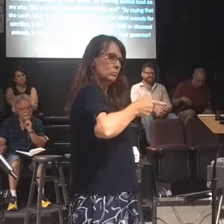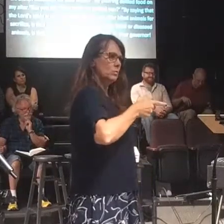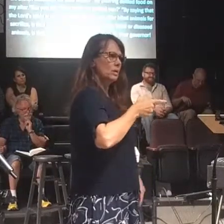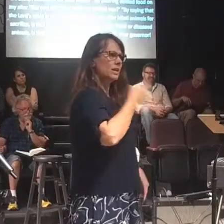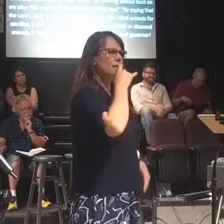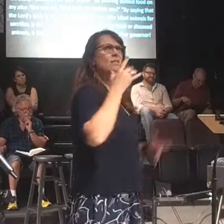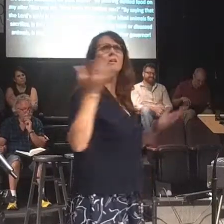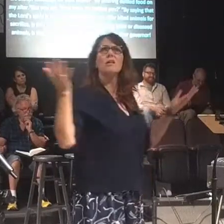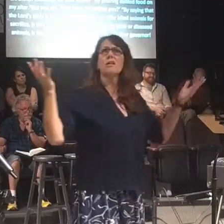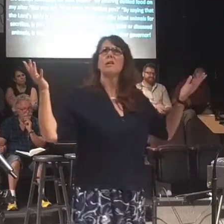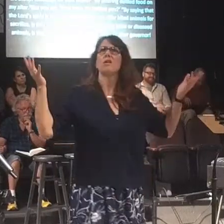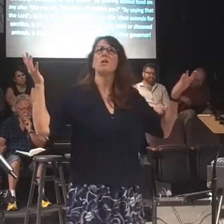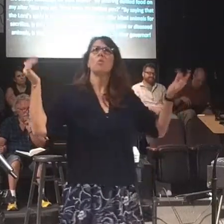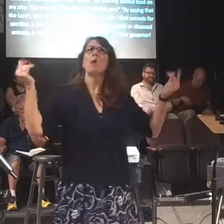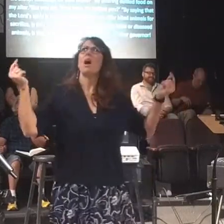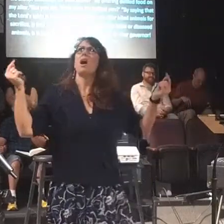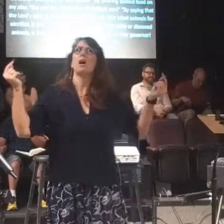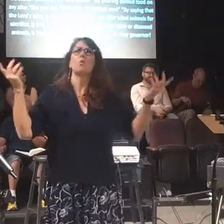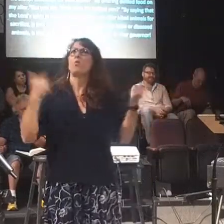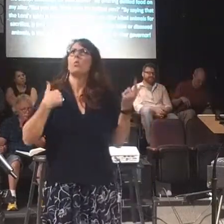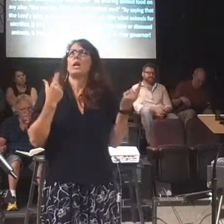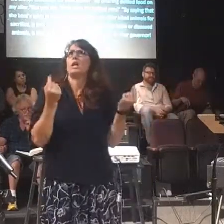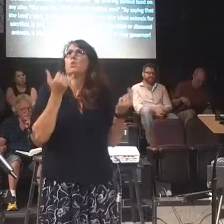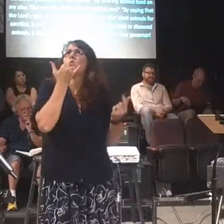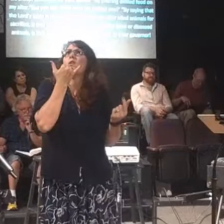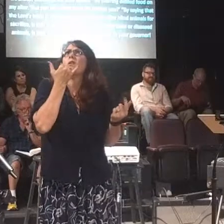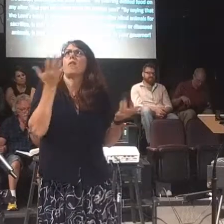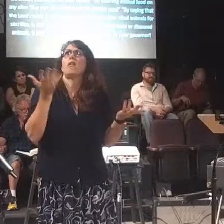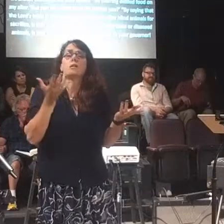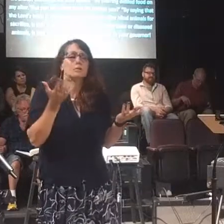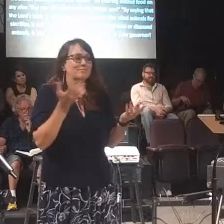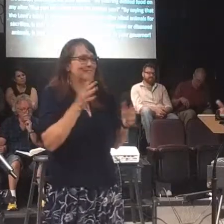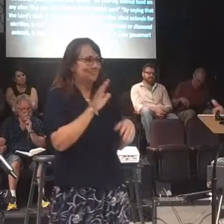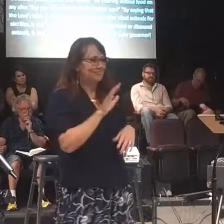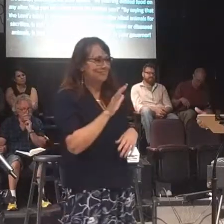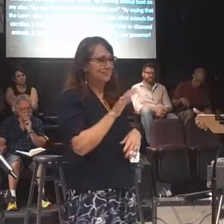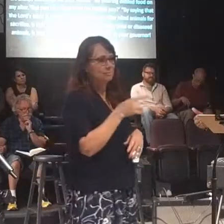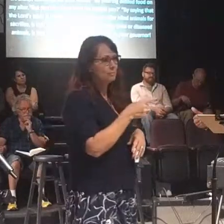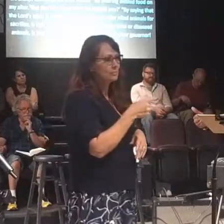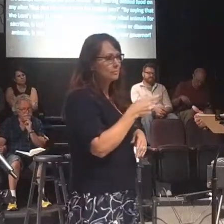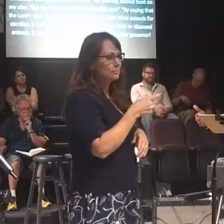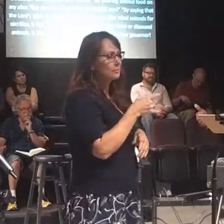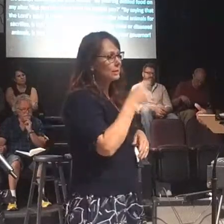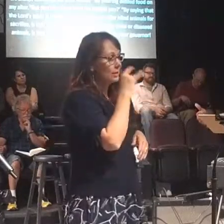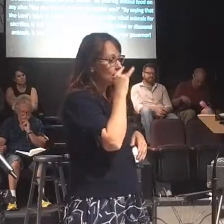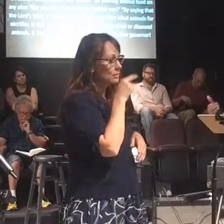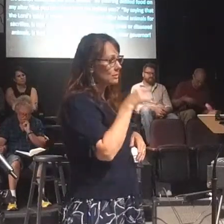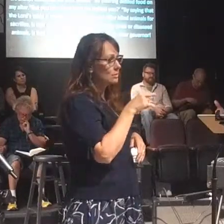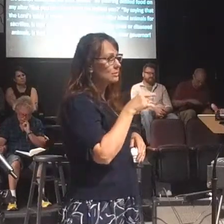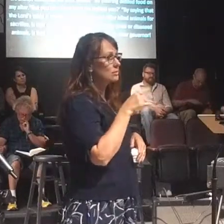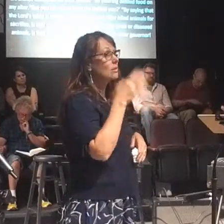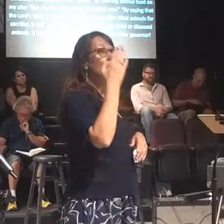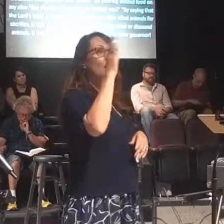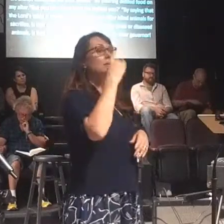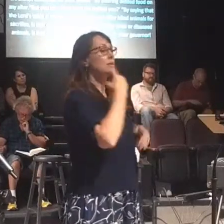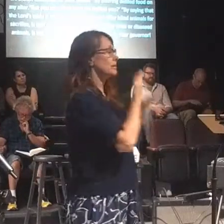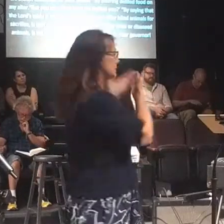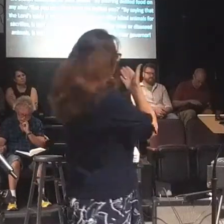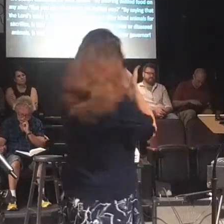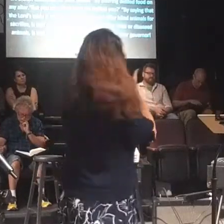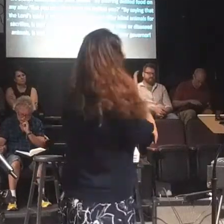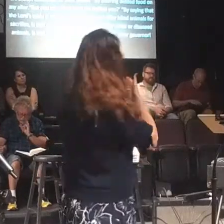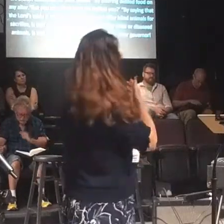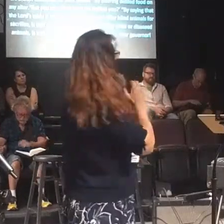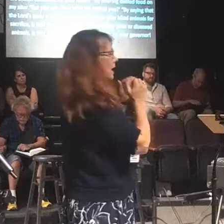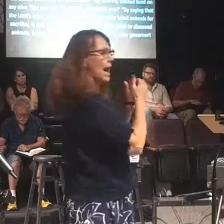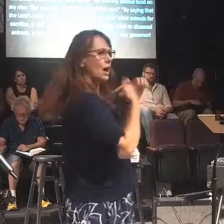What did I do wrong? And he says, by offering defiled food on my altar. But you ask, how have I defiled you?